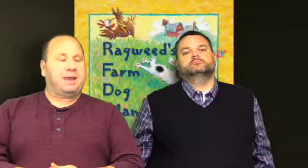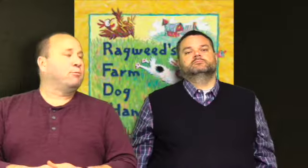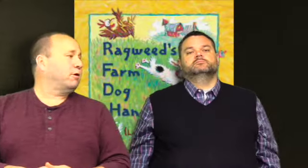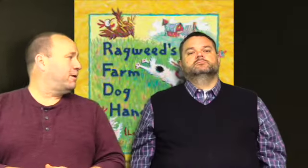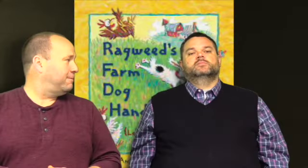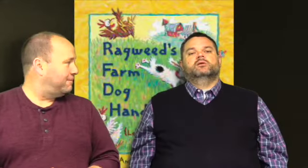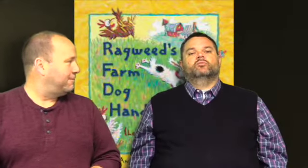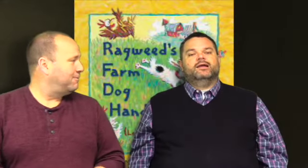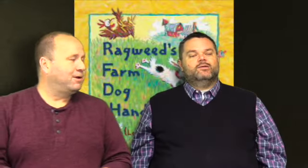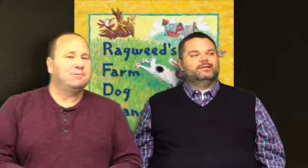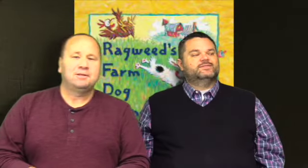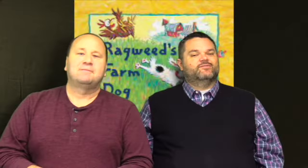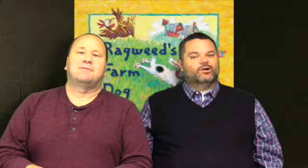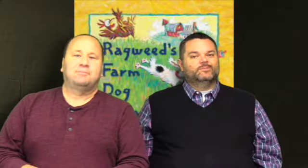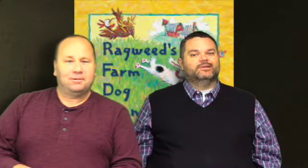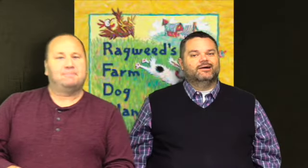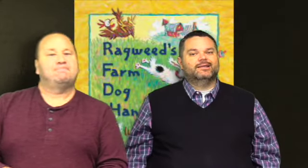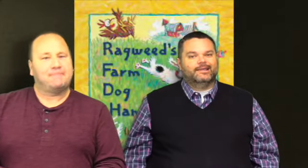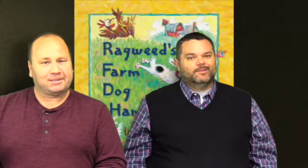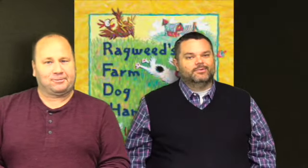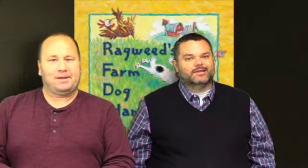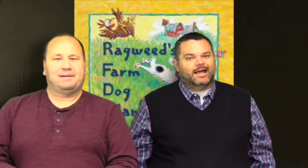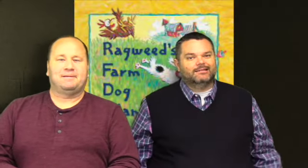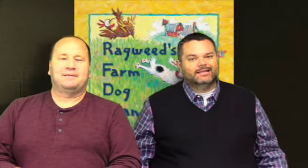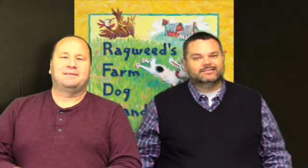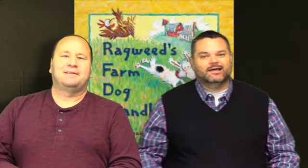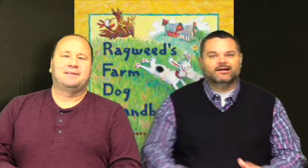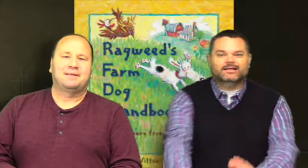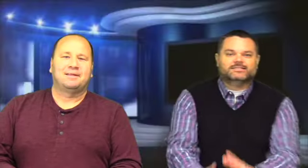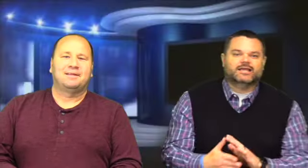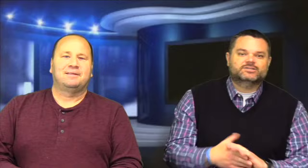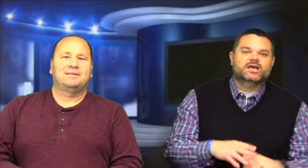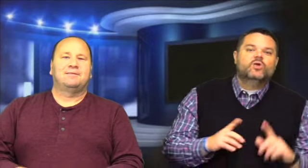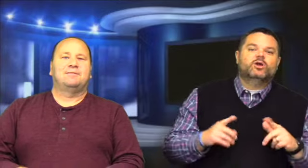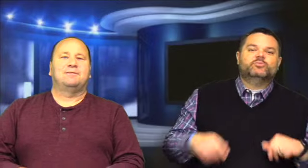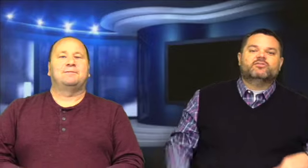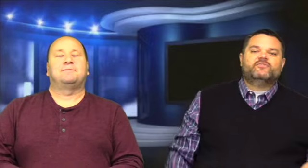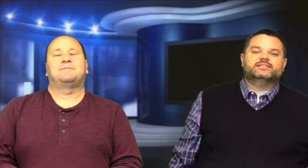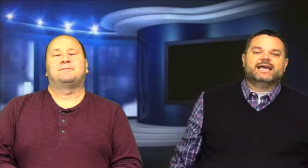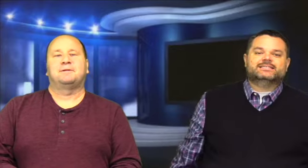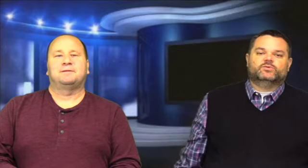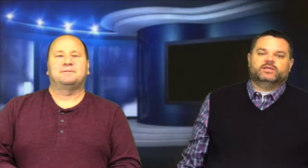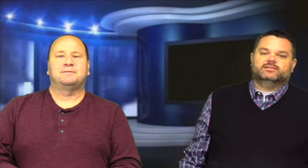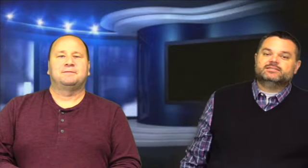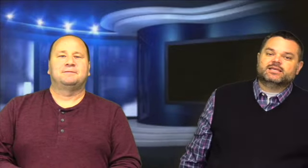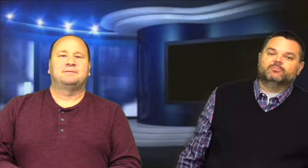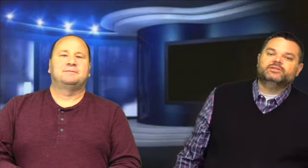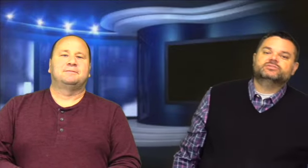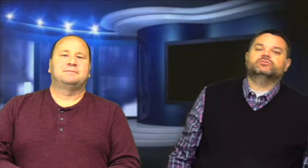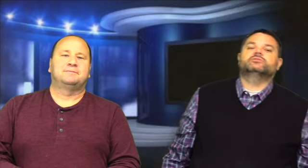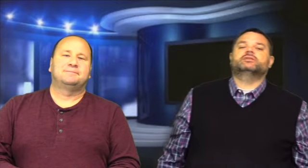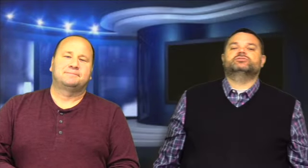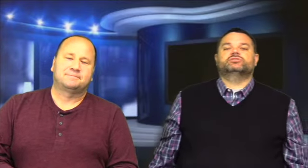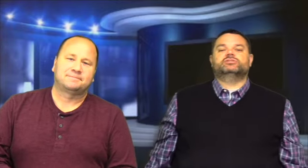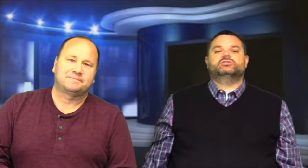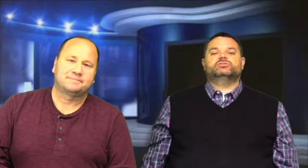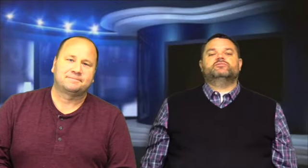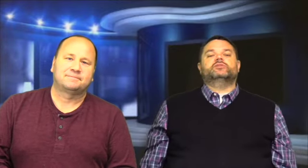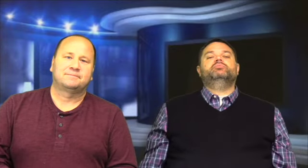Handbook. Farm dog. That's right. I like that. All right, Tigers. We hope you have a fantastic week. At this time, please turn your attention to your teacher for the Pledge